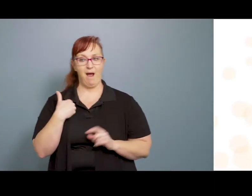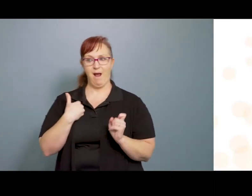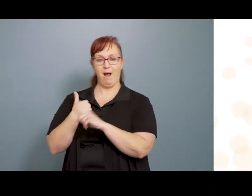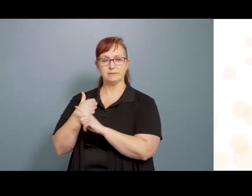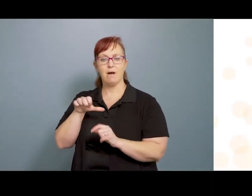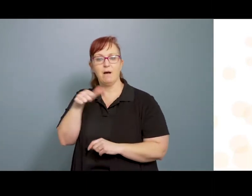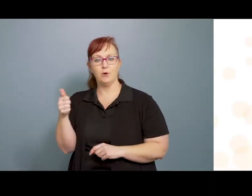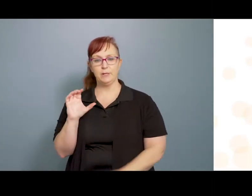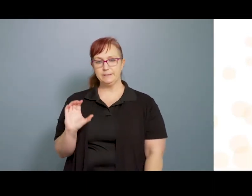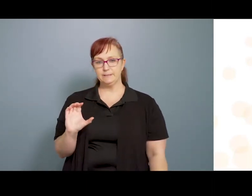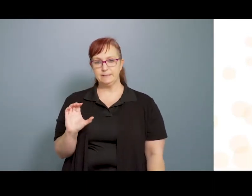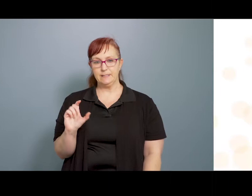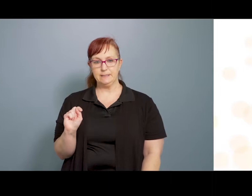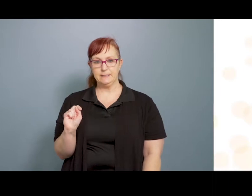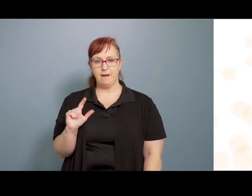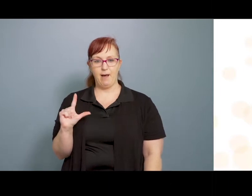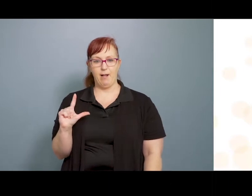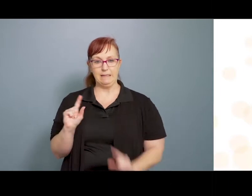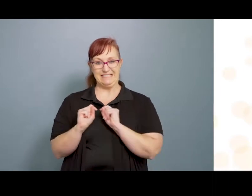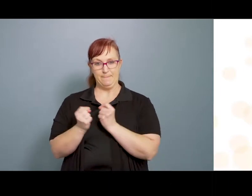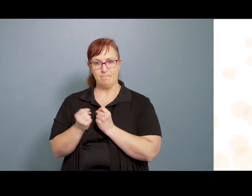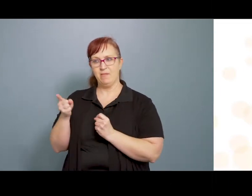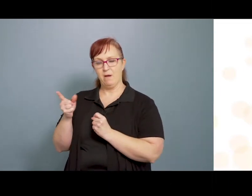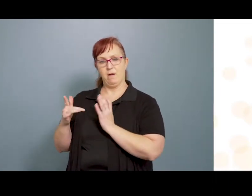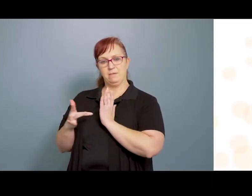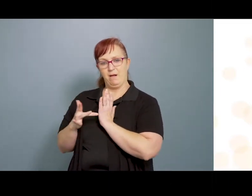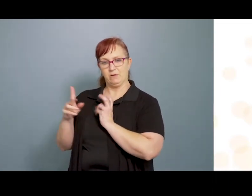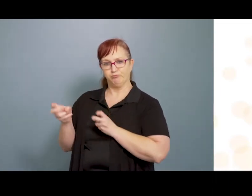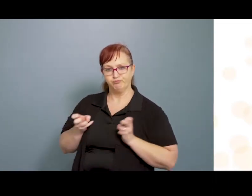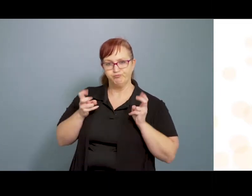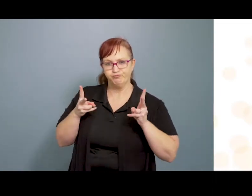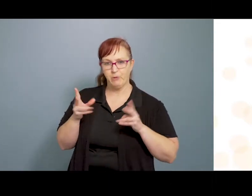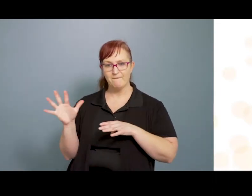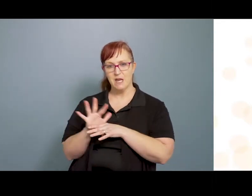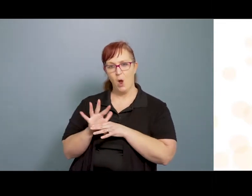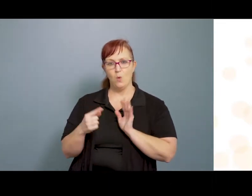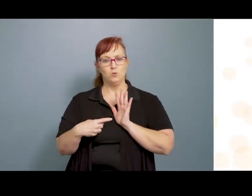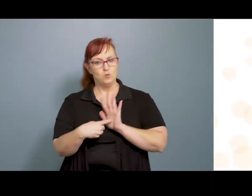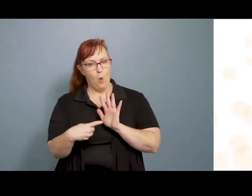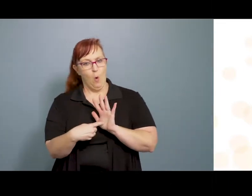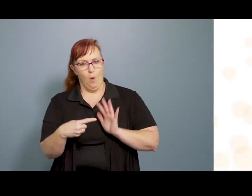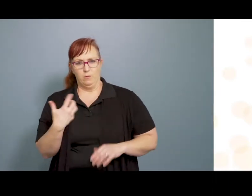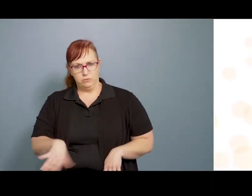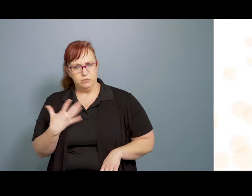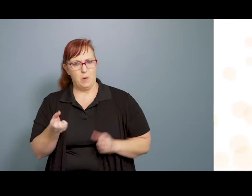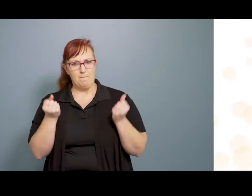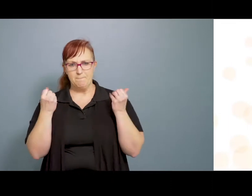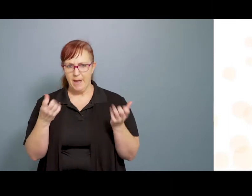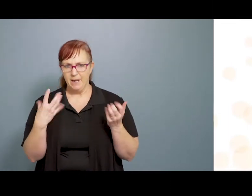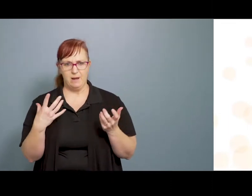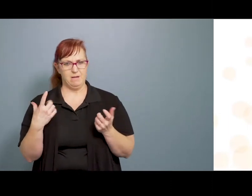CTL team if they wouldn't mind putting together a video to demonstrate to everybody all of the things